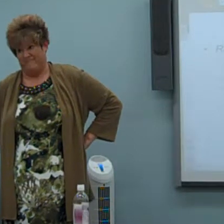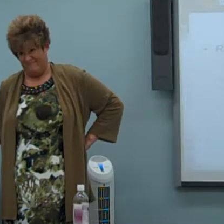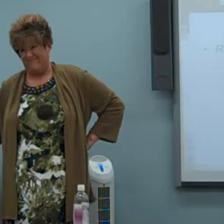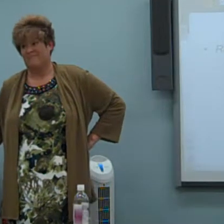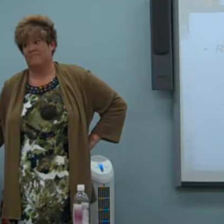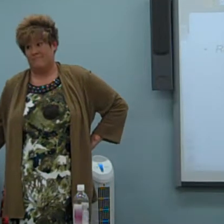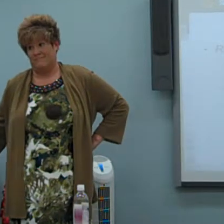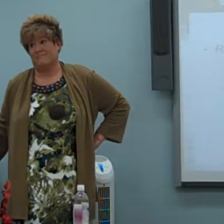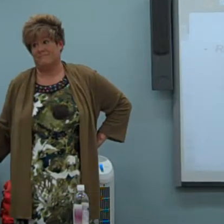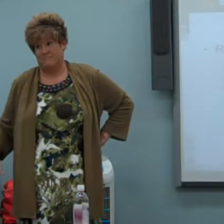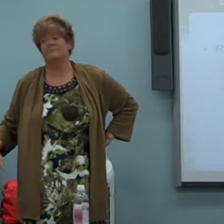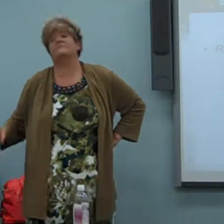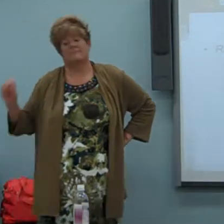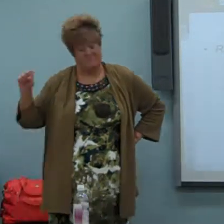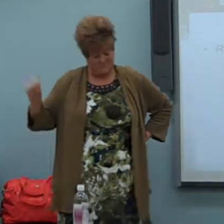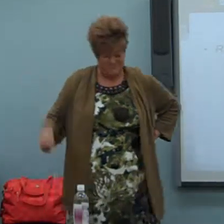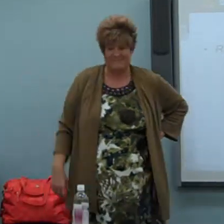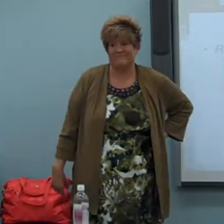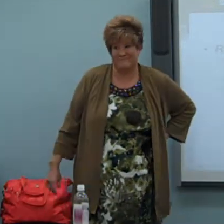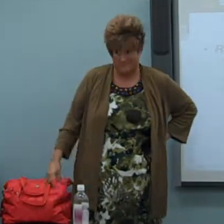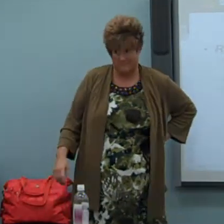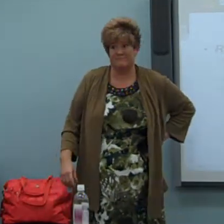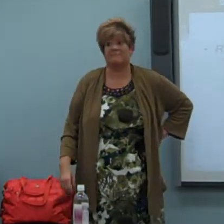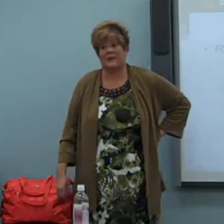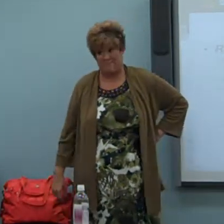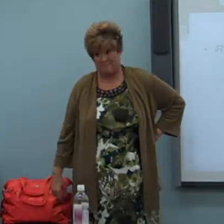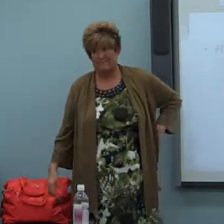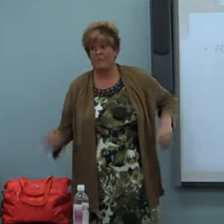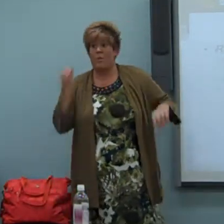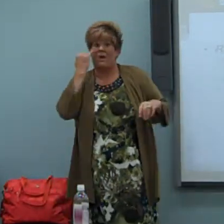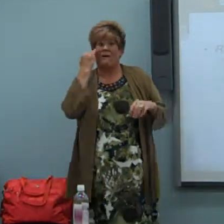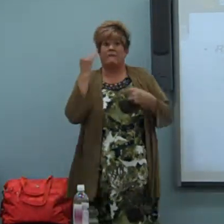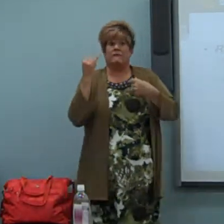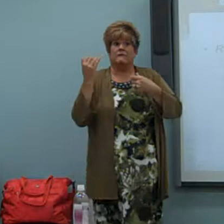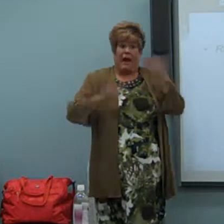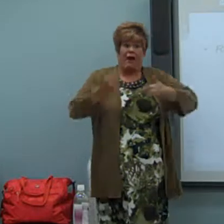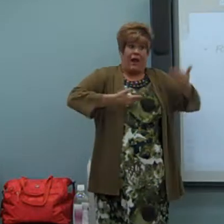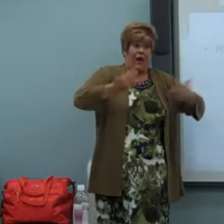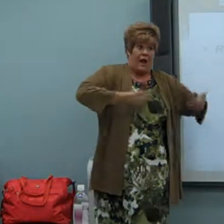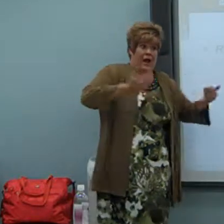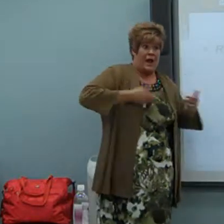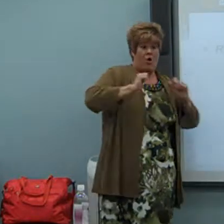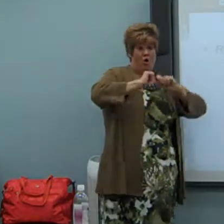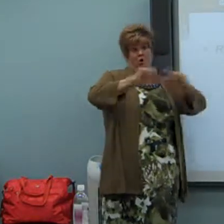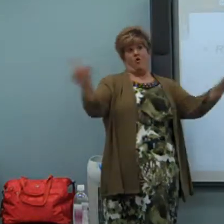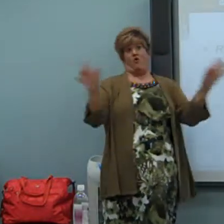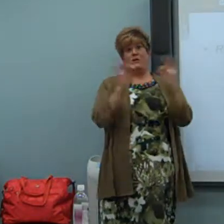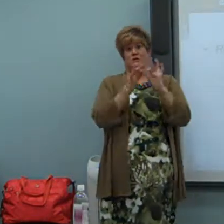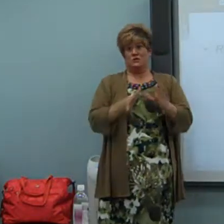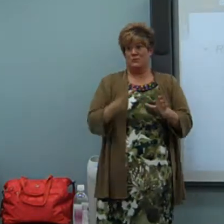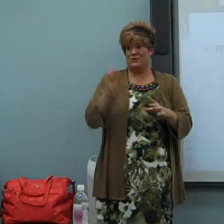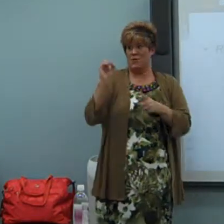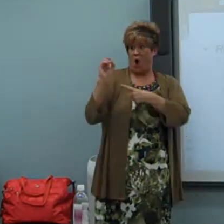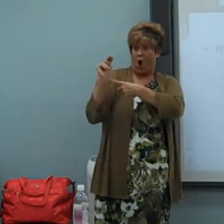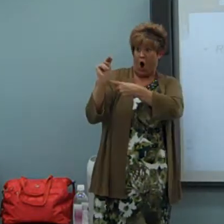So does that mean all the calls coming in, all the interpreters total? Yep. So if you're hiring all of